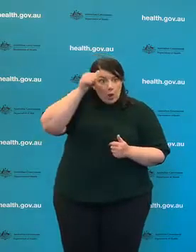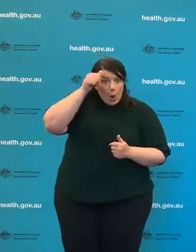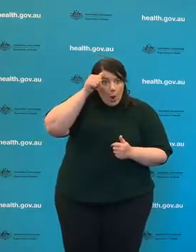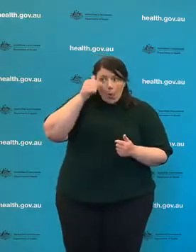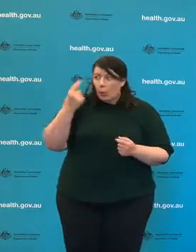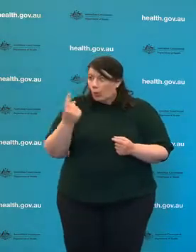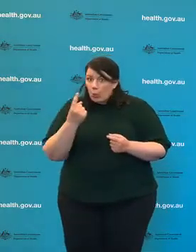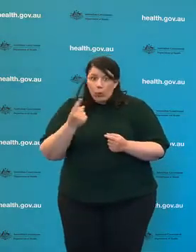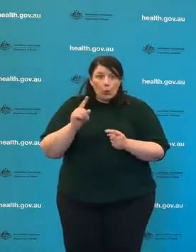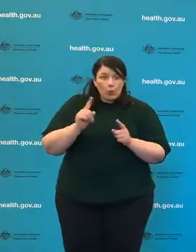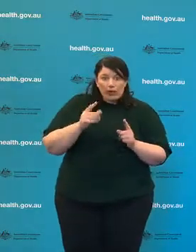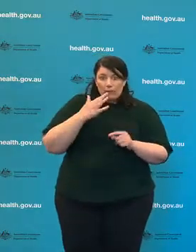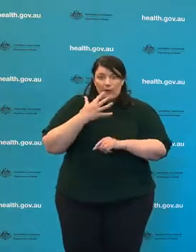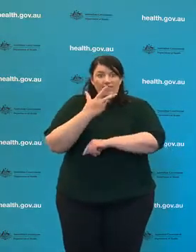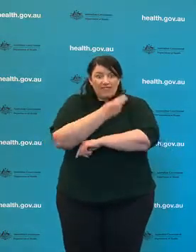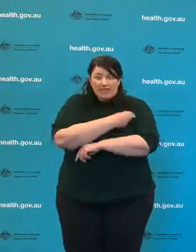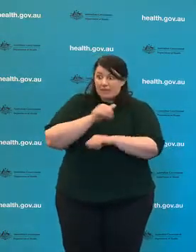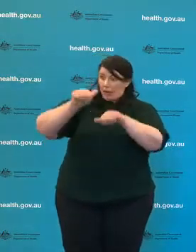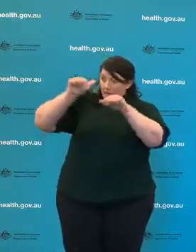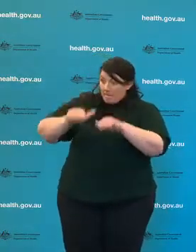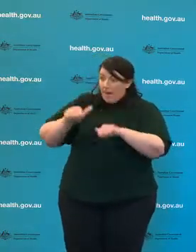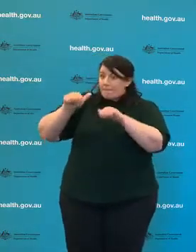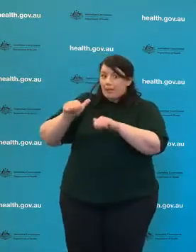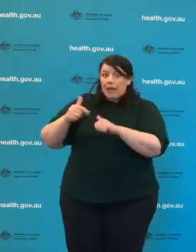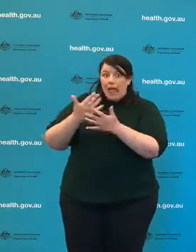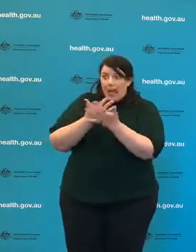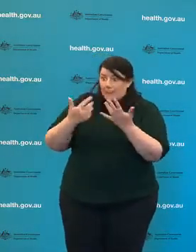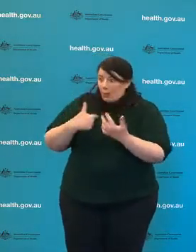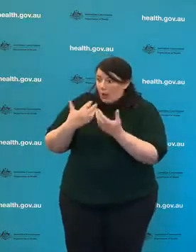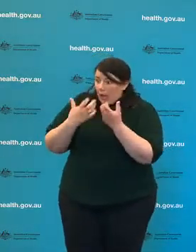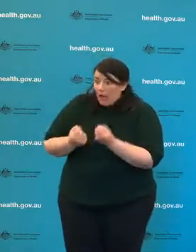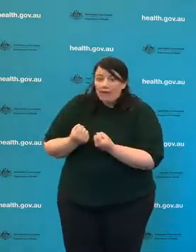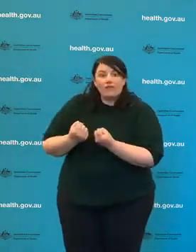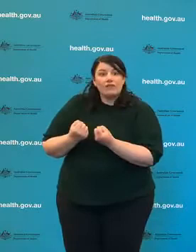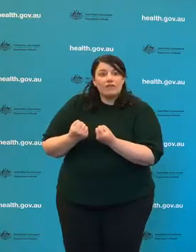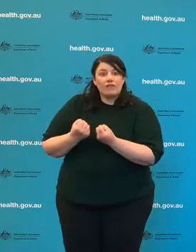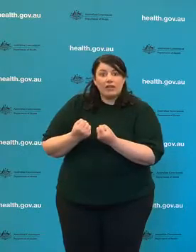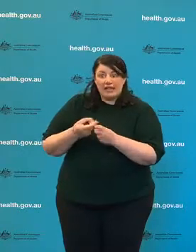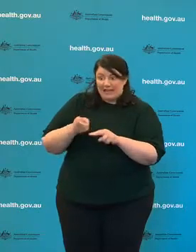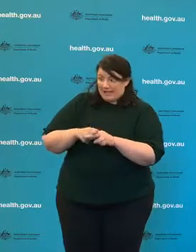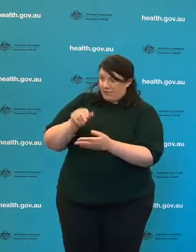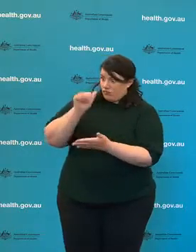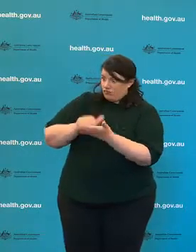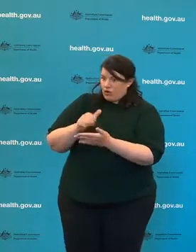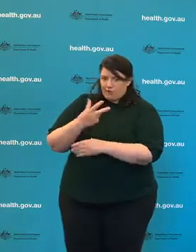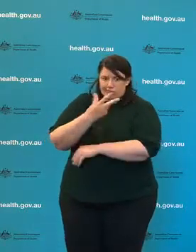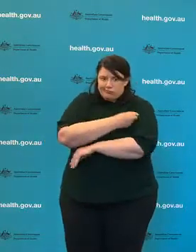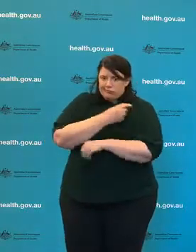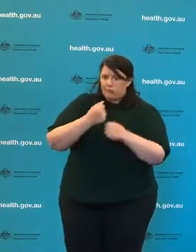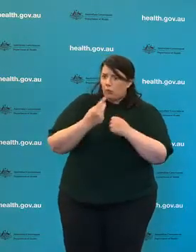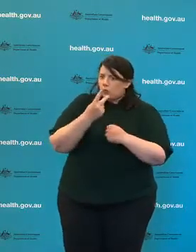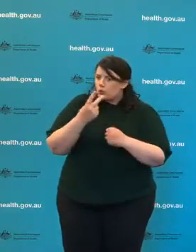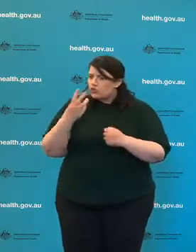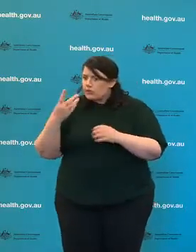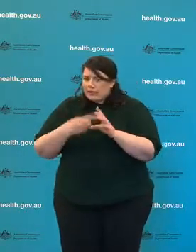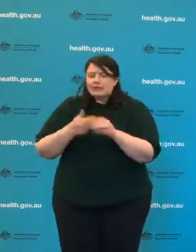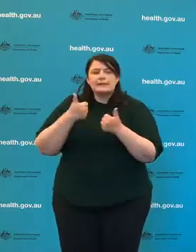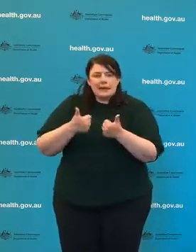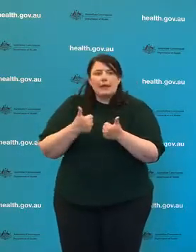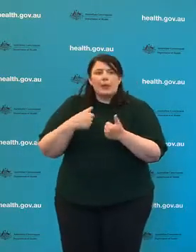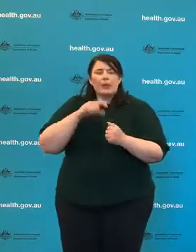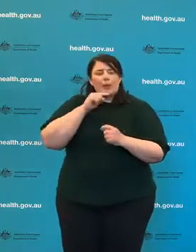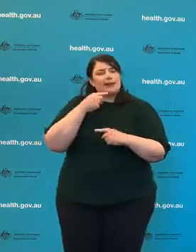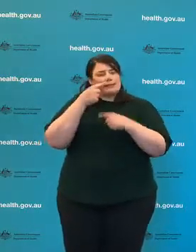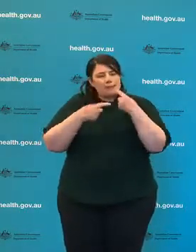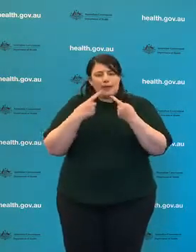depends, of course, on when the vaccine becomes available, how much of it we have and how effective the vaccine is, then we'll make sure that we explain it